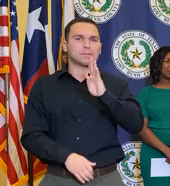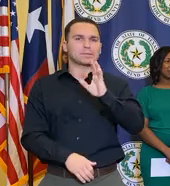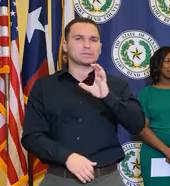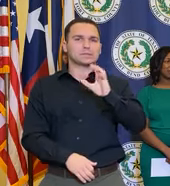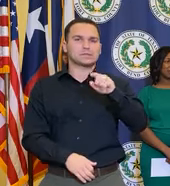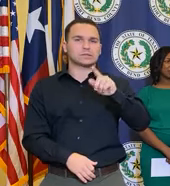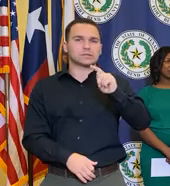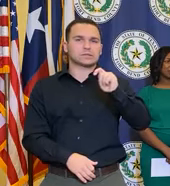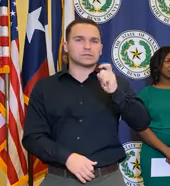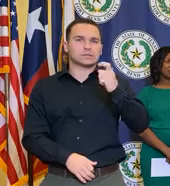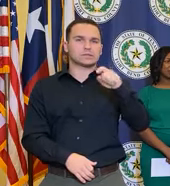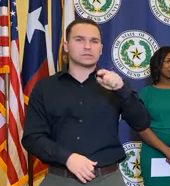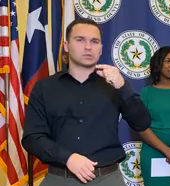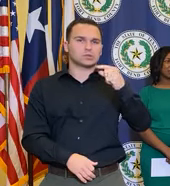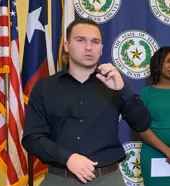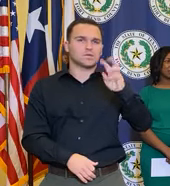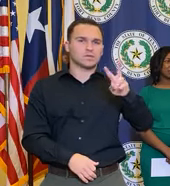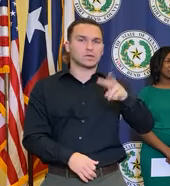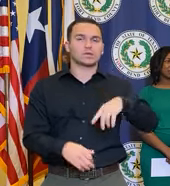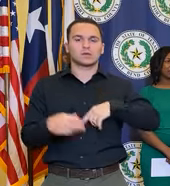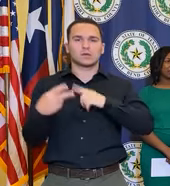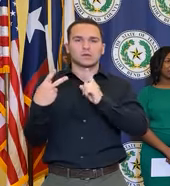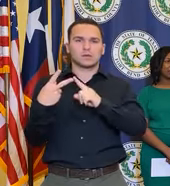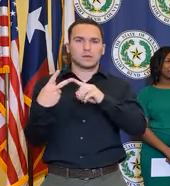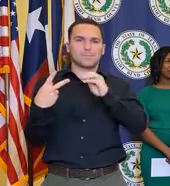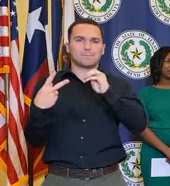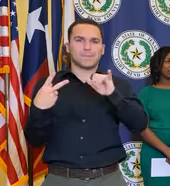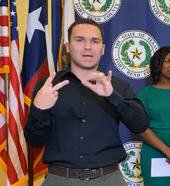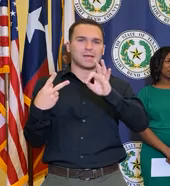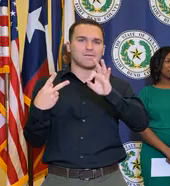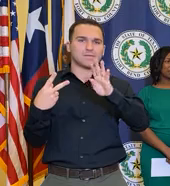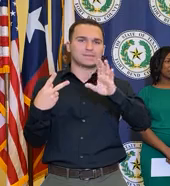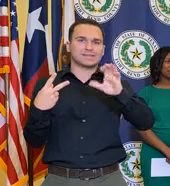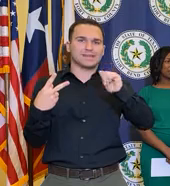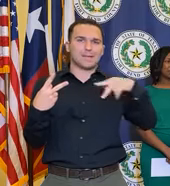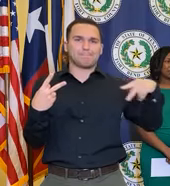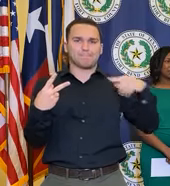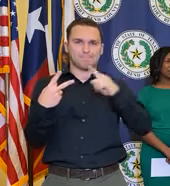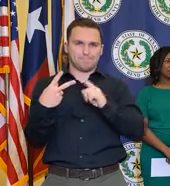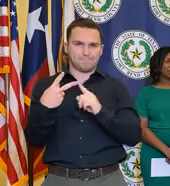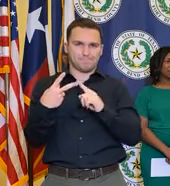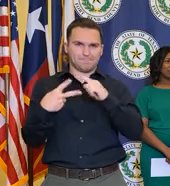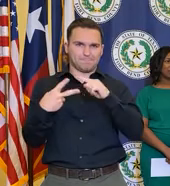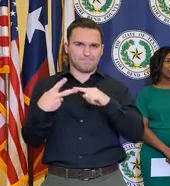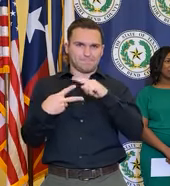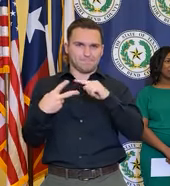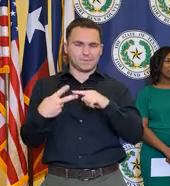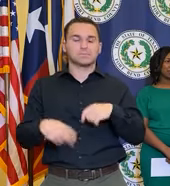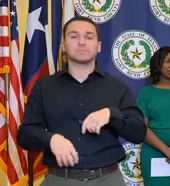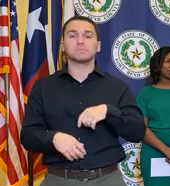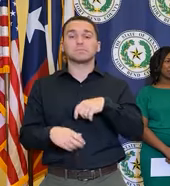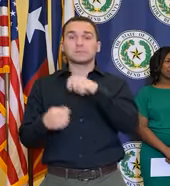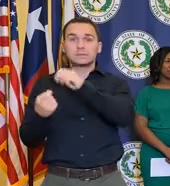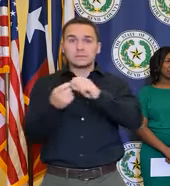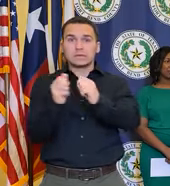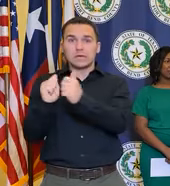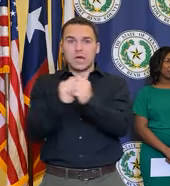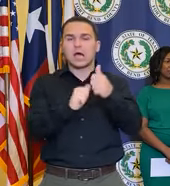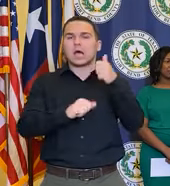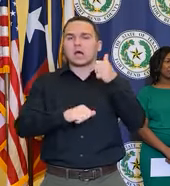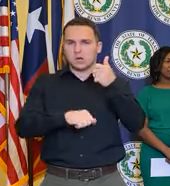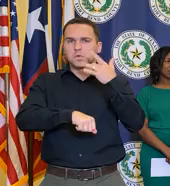fbctx.gov, and also My FBC app. And the details, specific details, I know that it is available on App